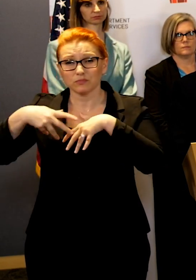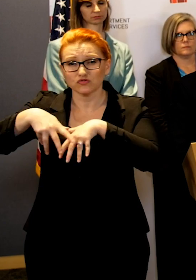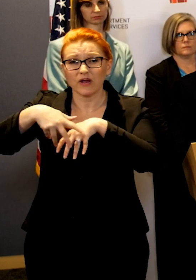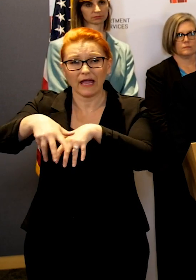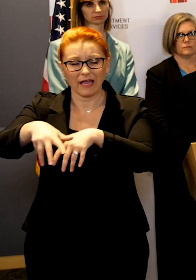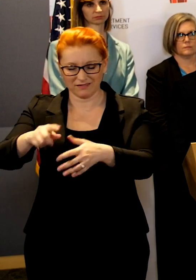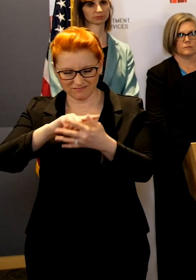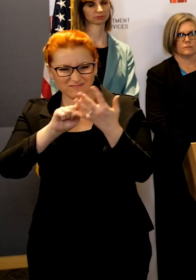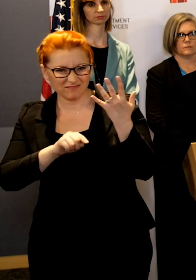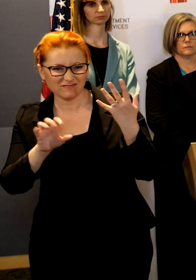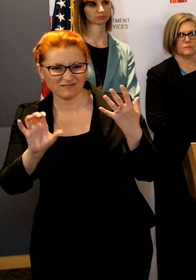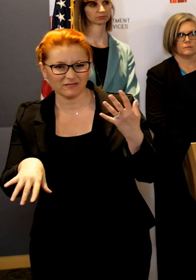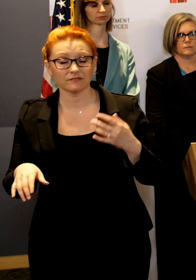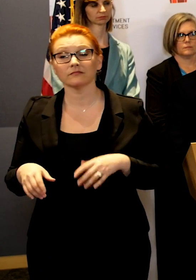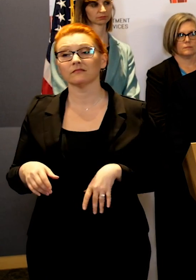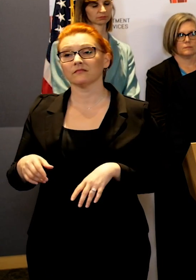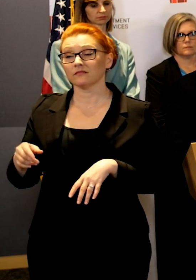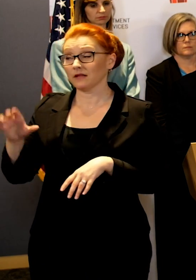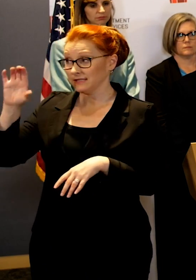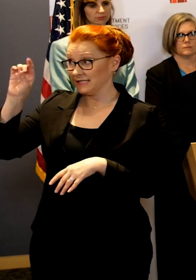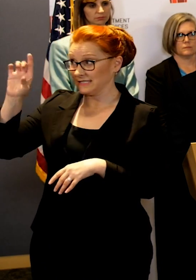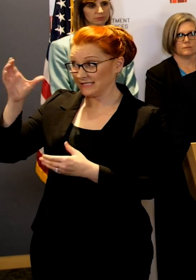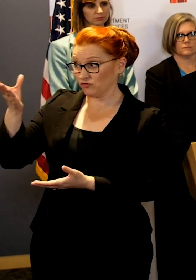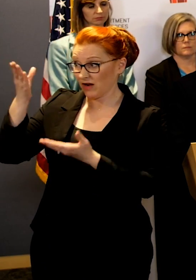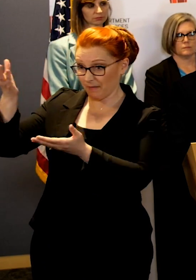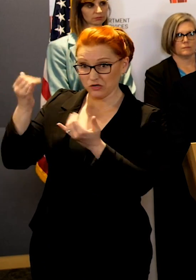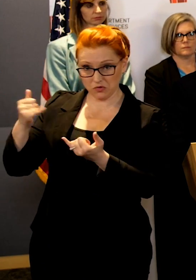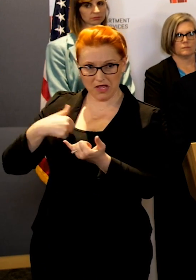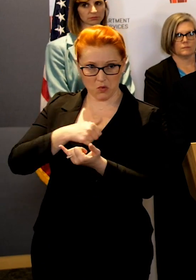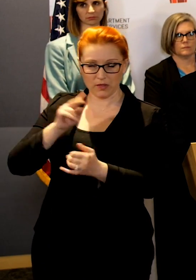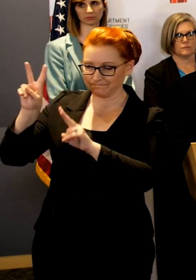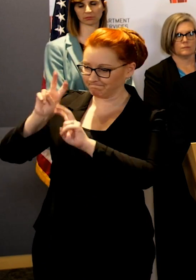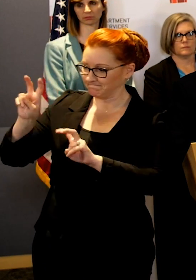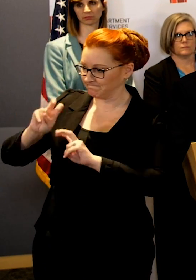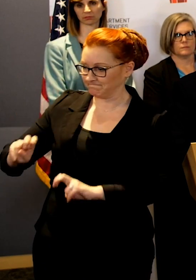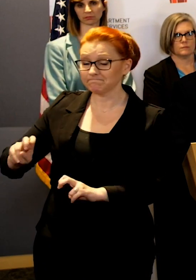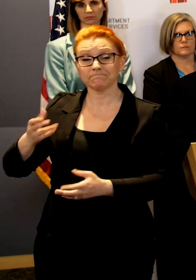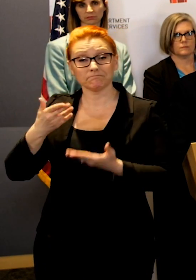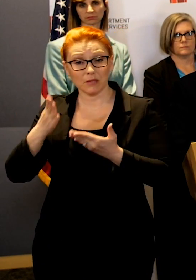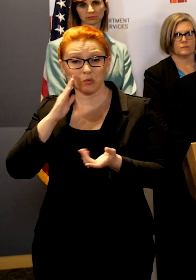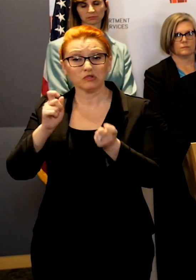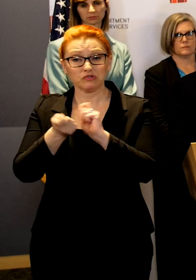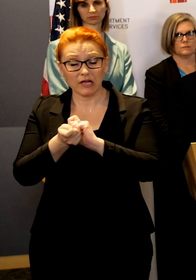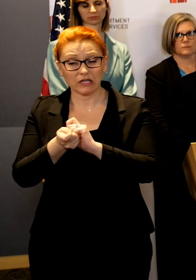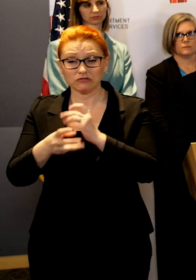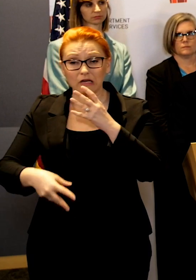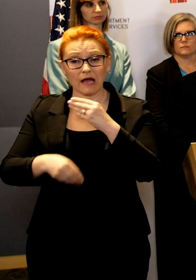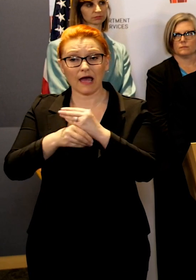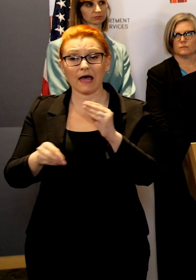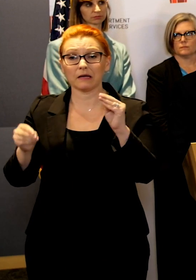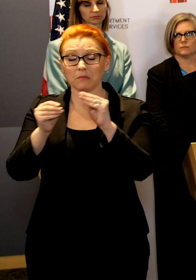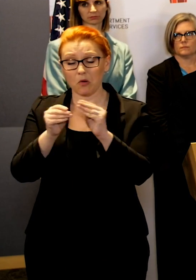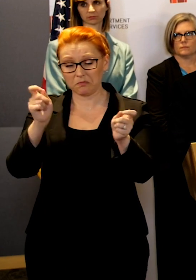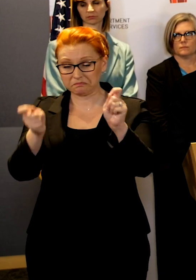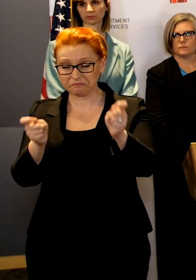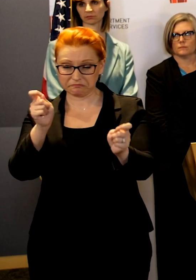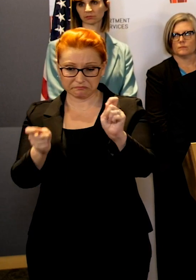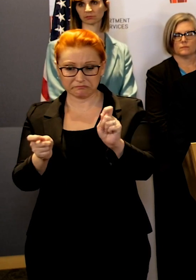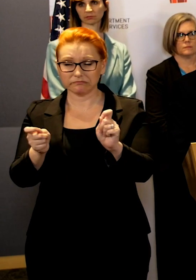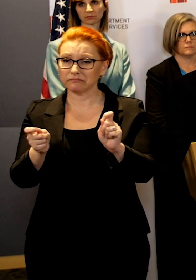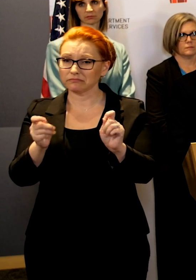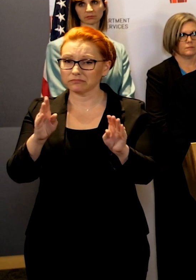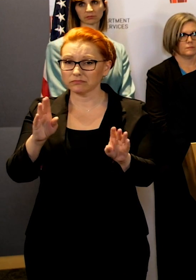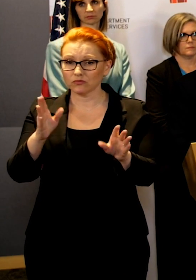As we're looking into what the CDC recommended today, we'll be making more more tweaking to that guidance